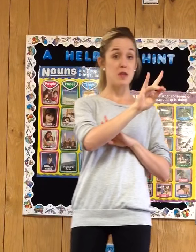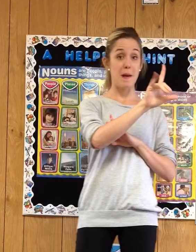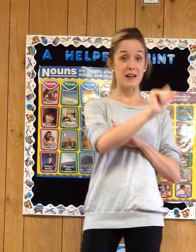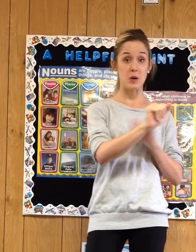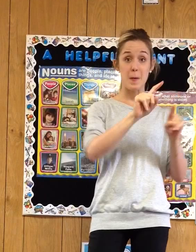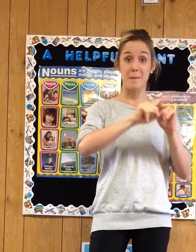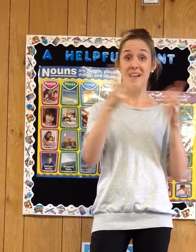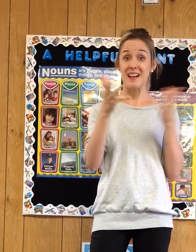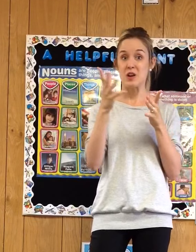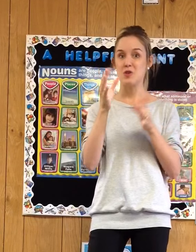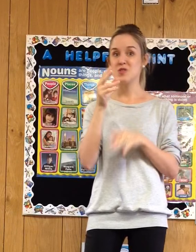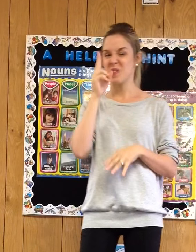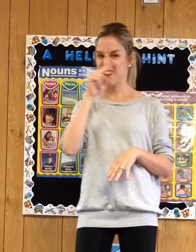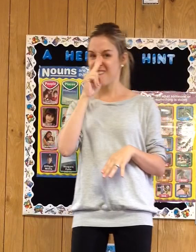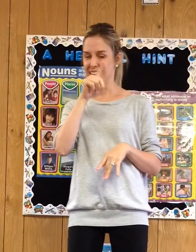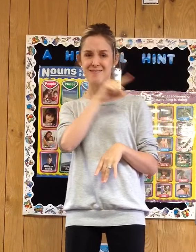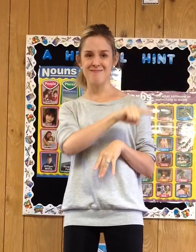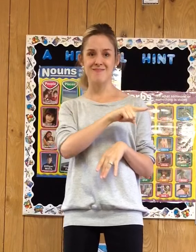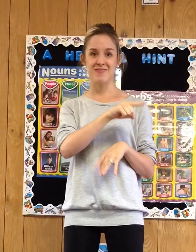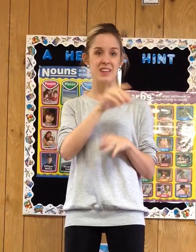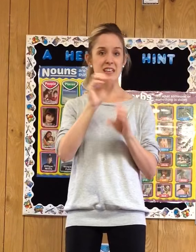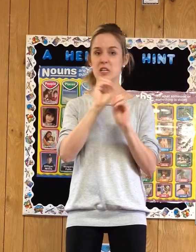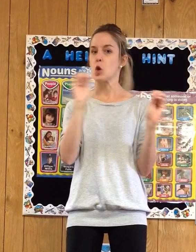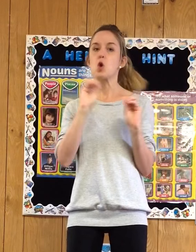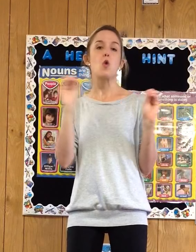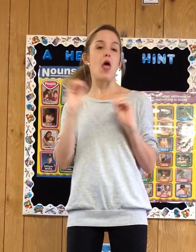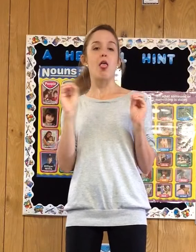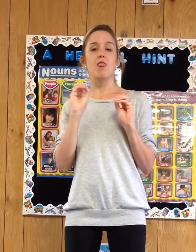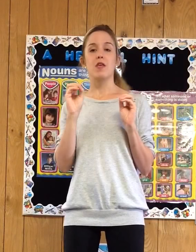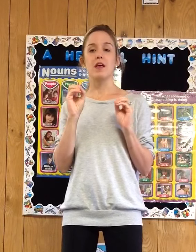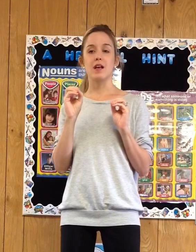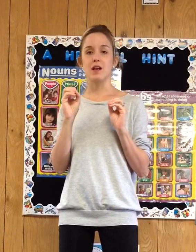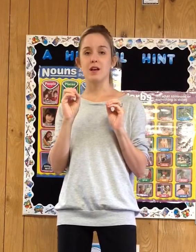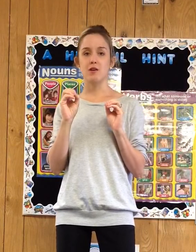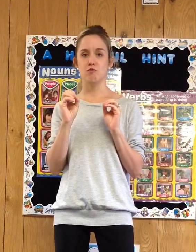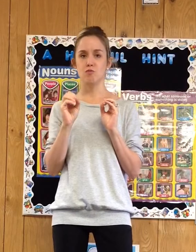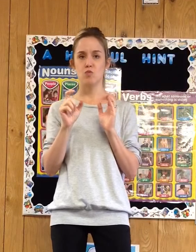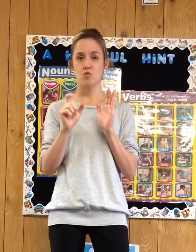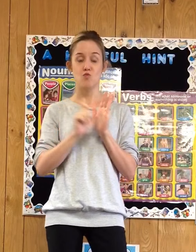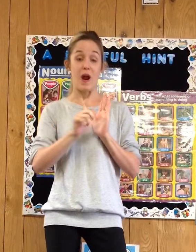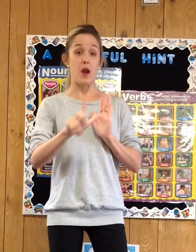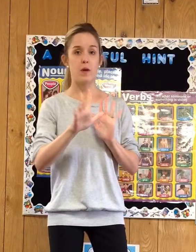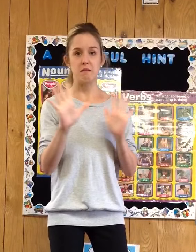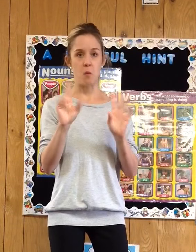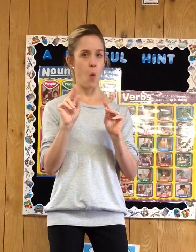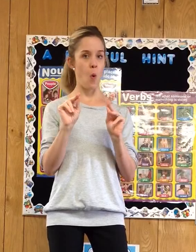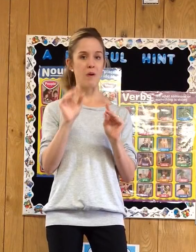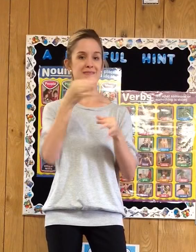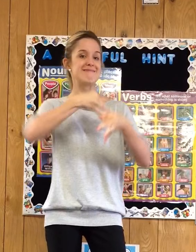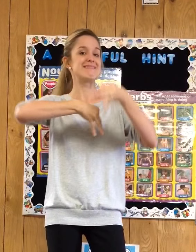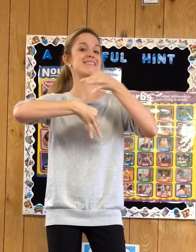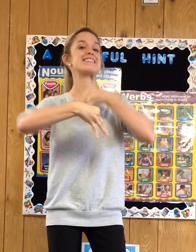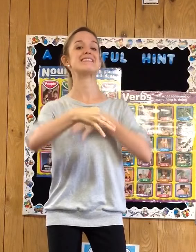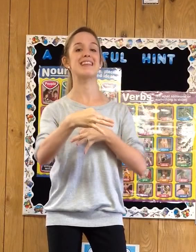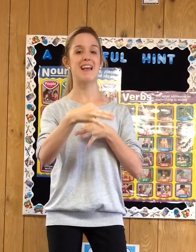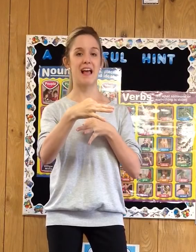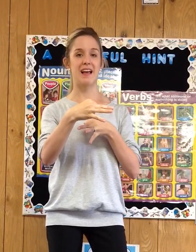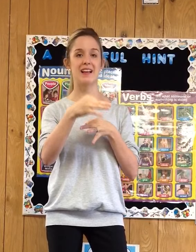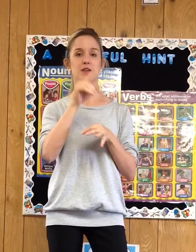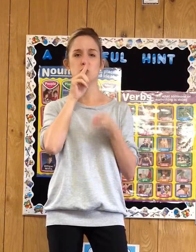kicker. It doesn't do anything harmful. Not at first. Instead, it silently slips